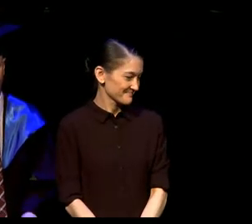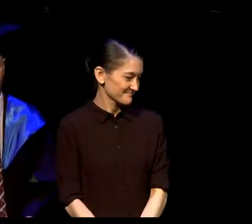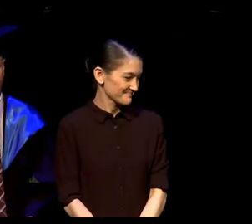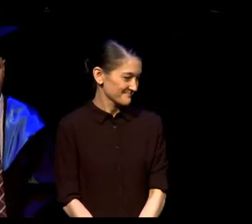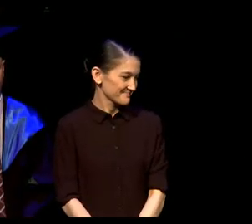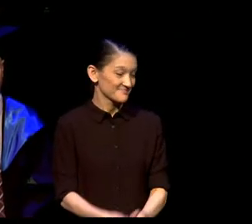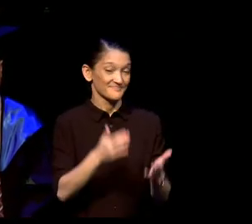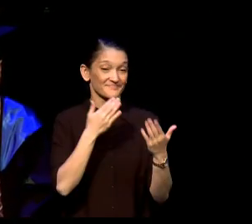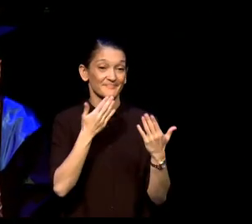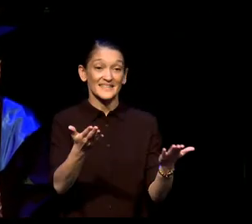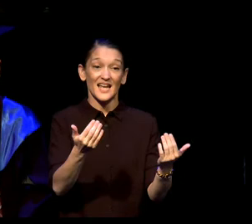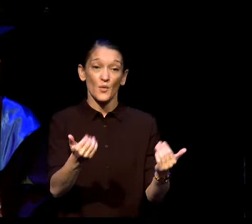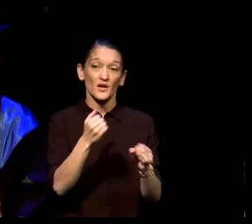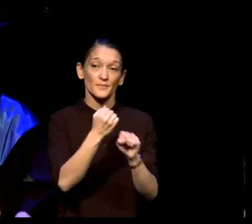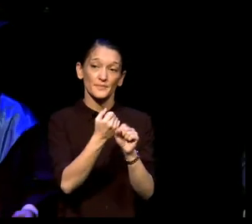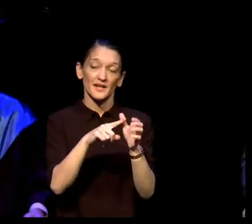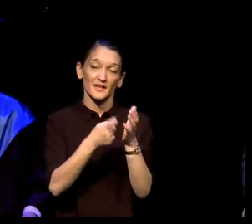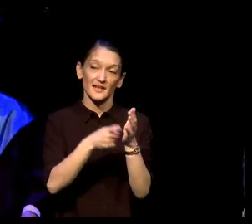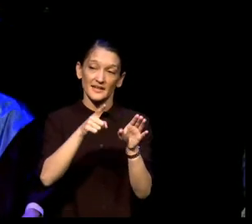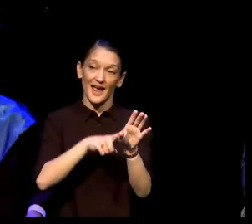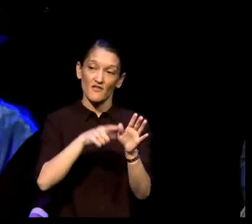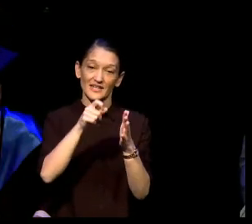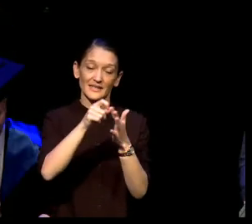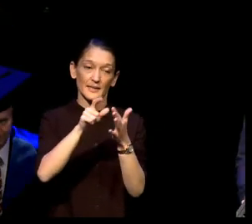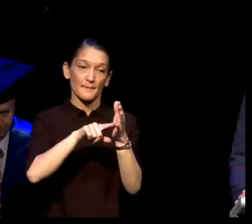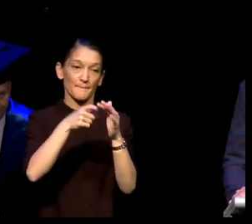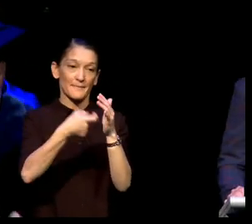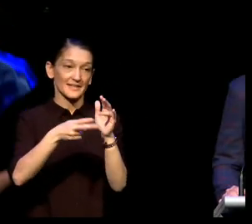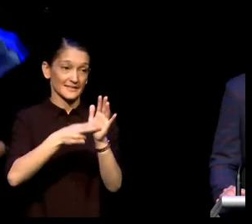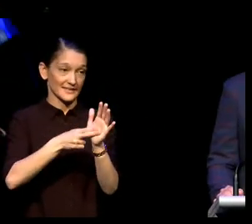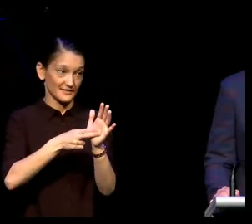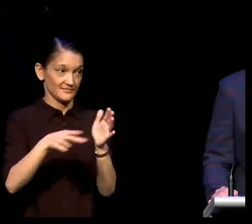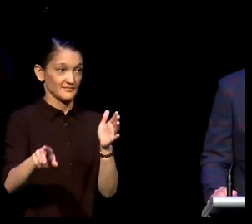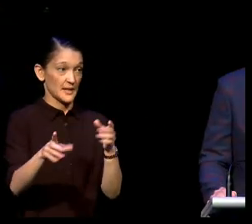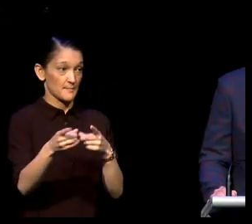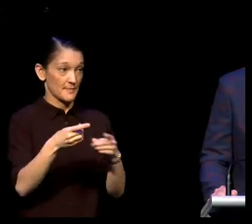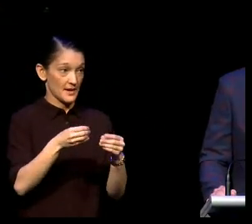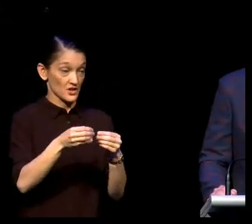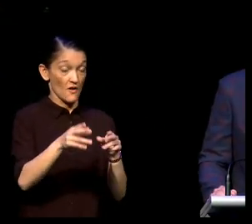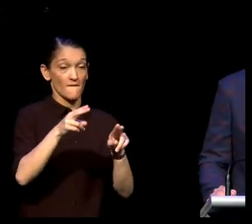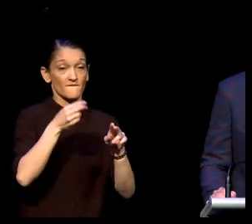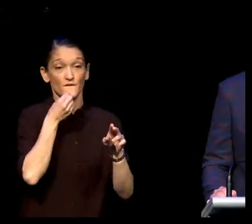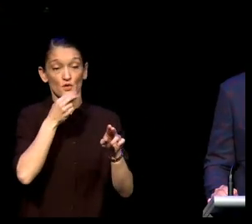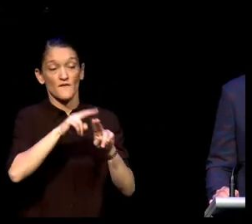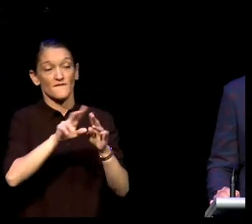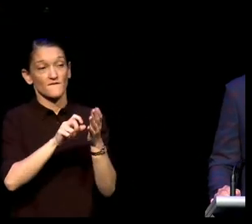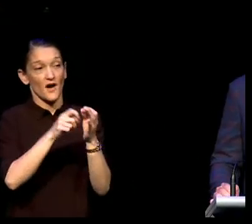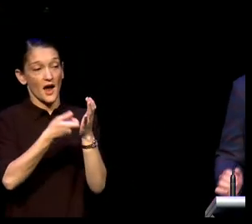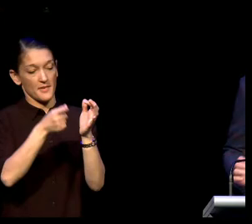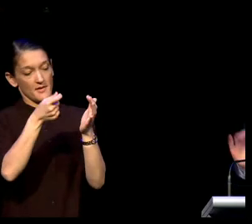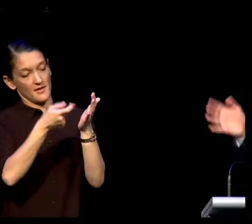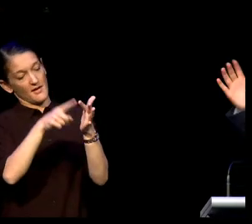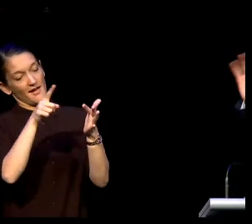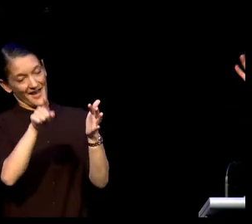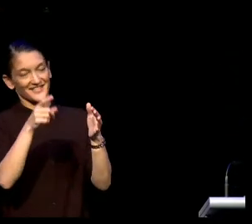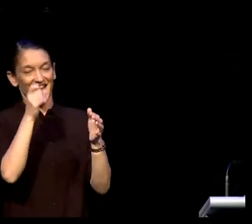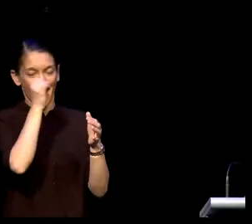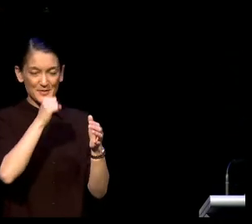Please now welcome Gary Patterson, Manager of Food, Fibre and Animal Industries, to present their department awards.